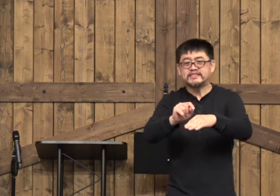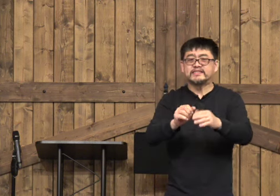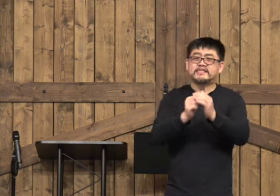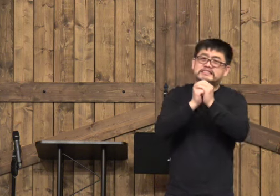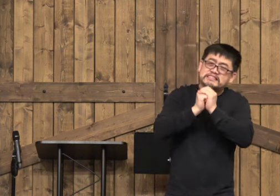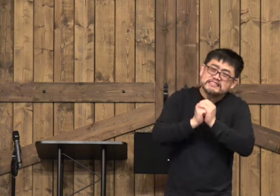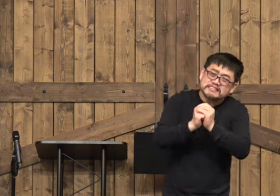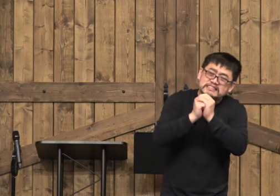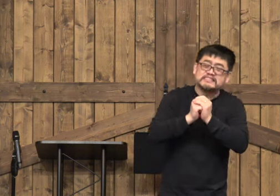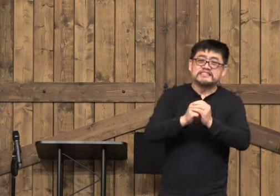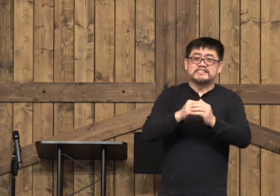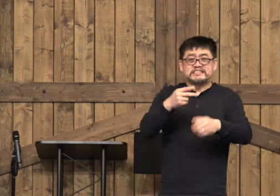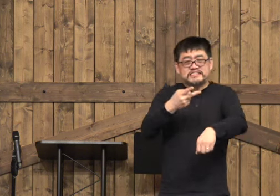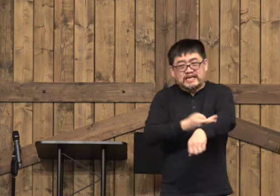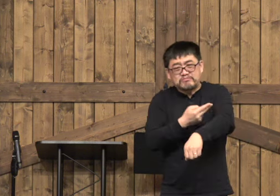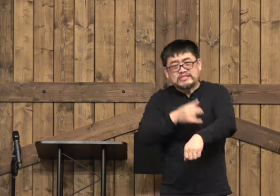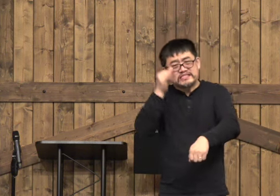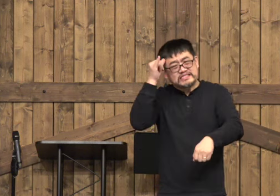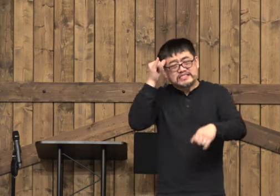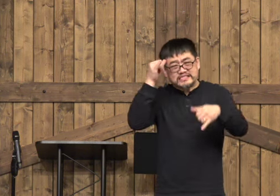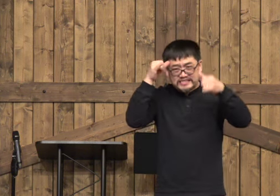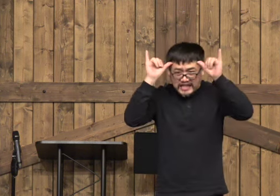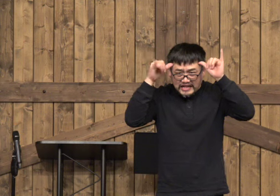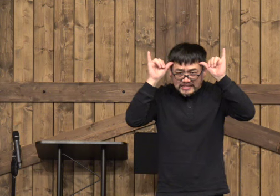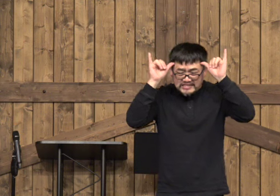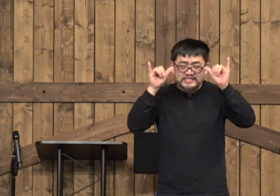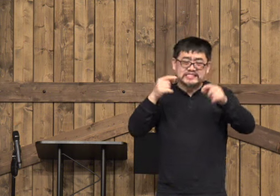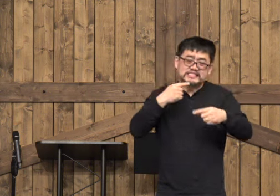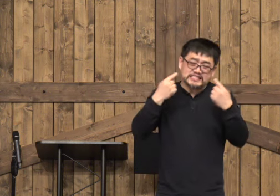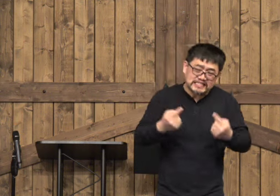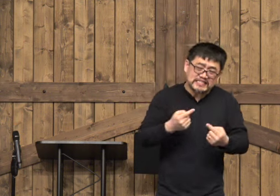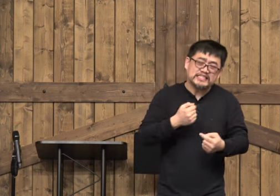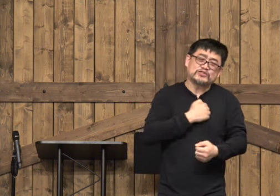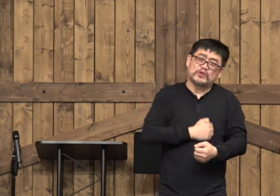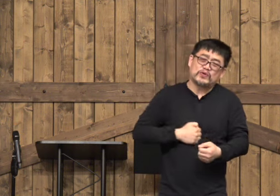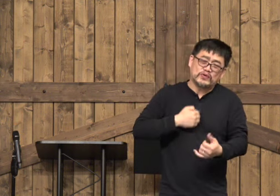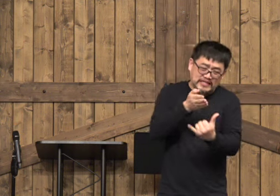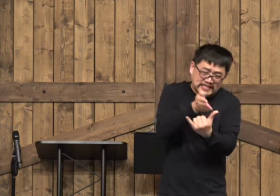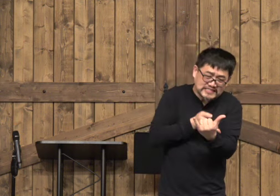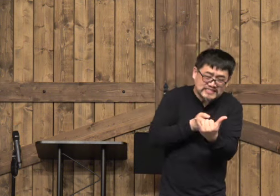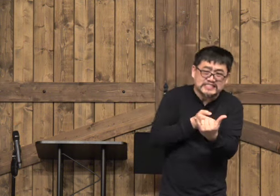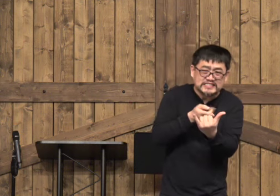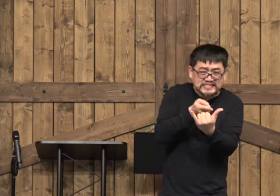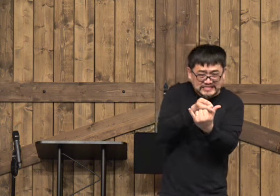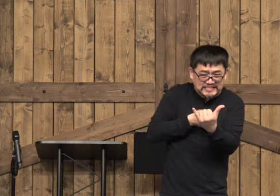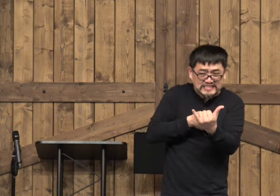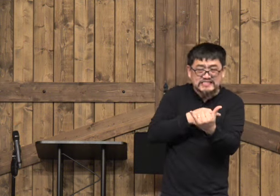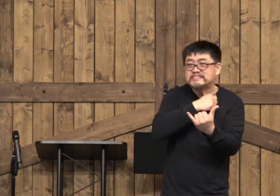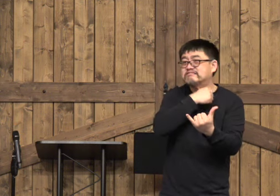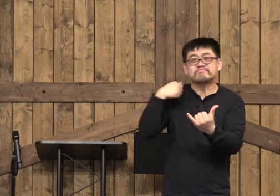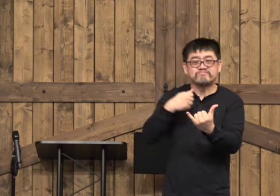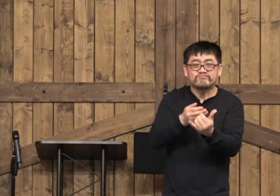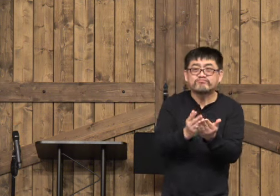At the temple, they worshipped in a temporary place. the tent and they would sacrifice cows.